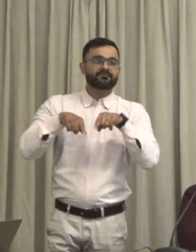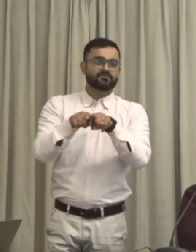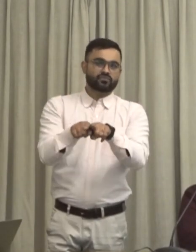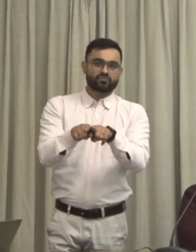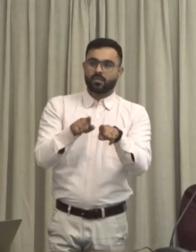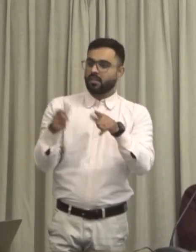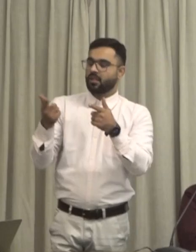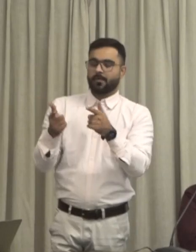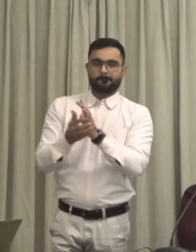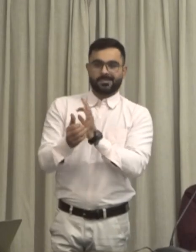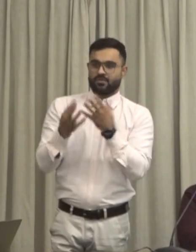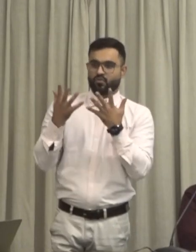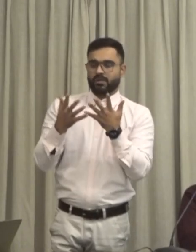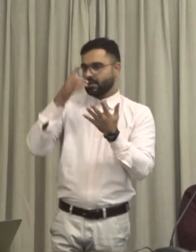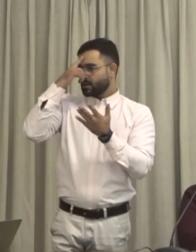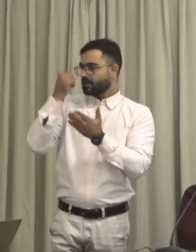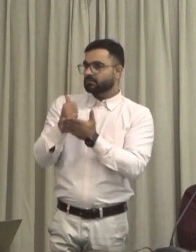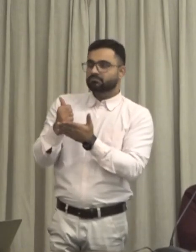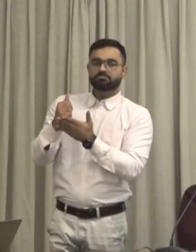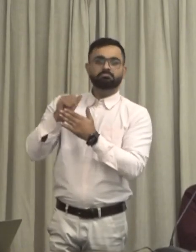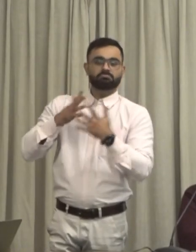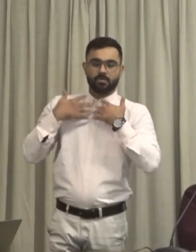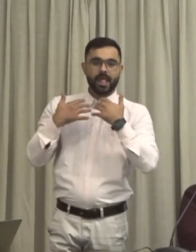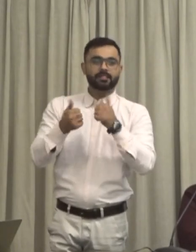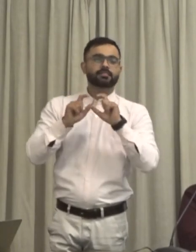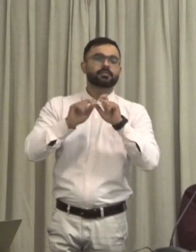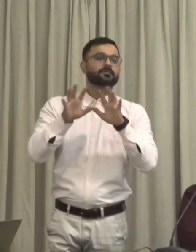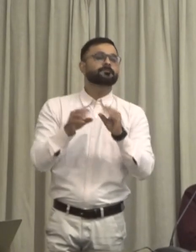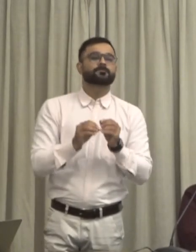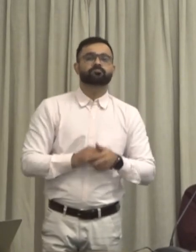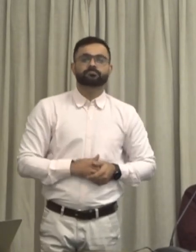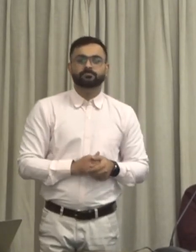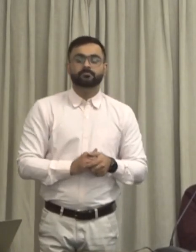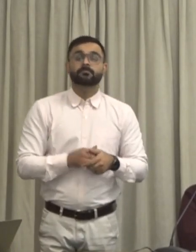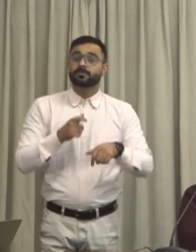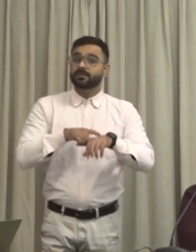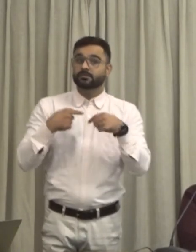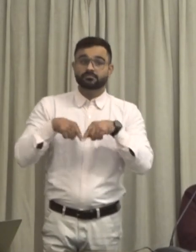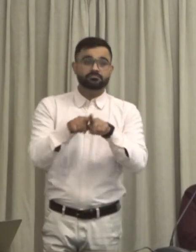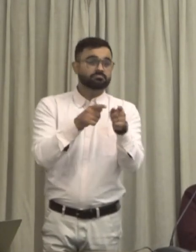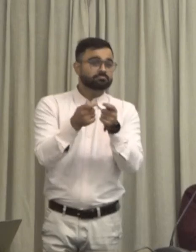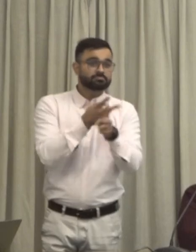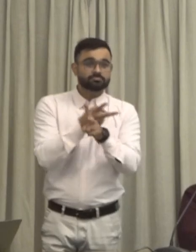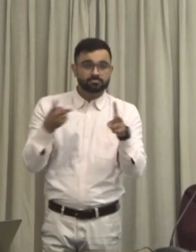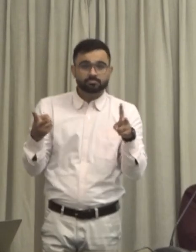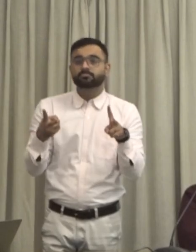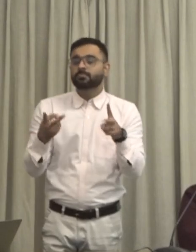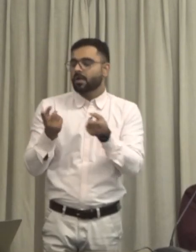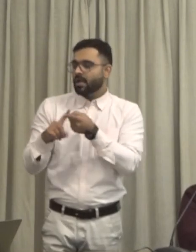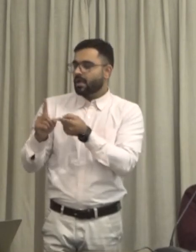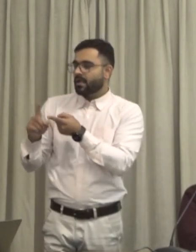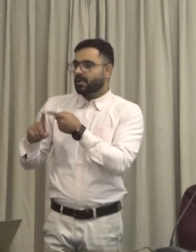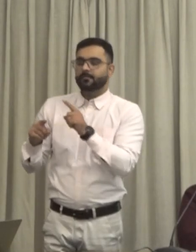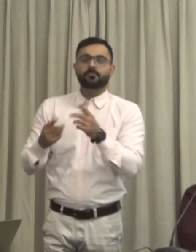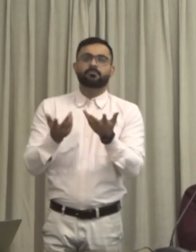they lose the ability to take decisions about their own health care. Typically, they operate perhaps, in instances when one